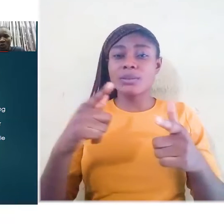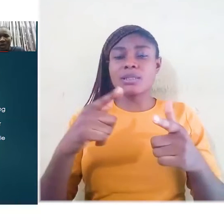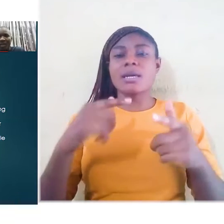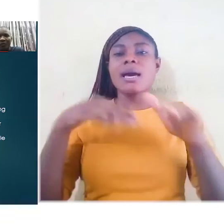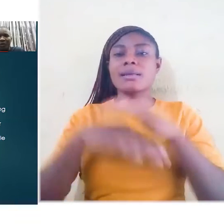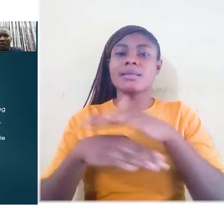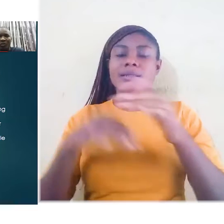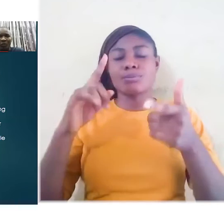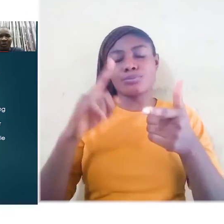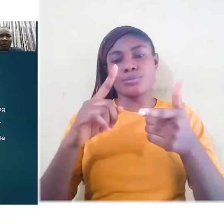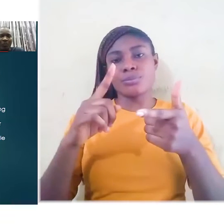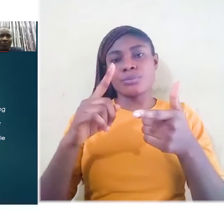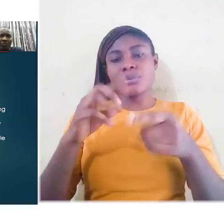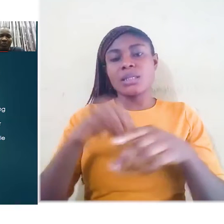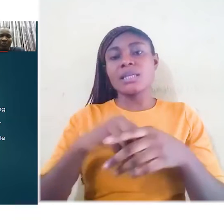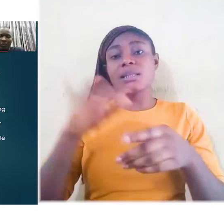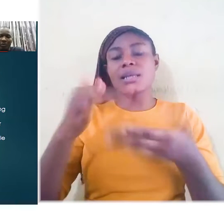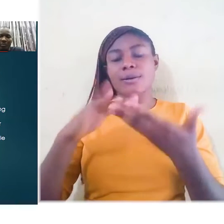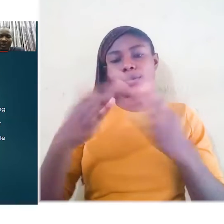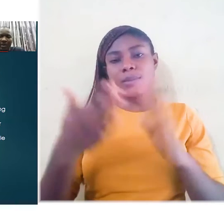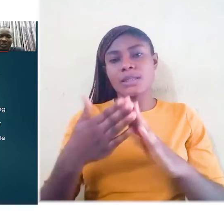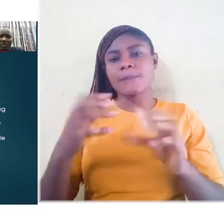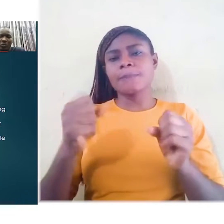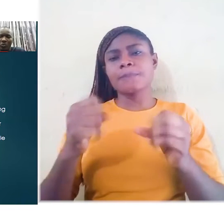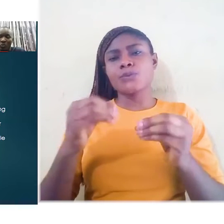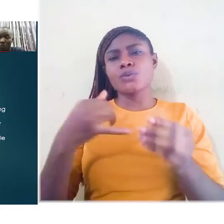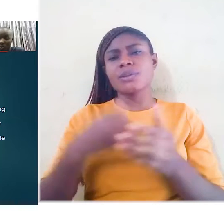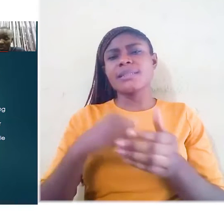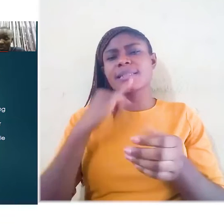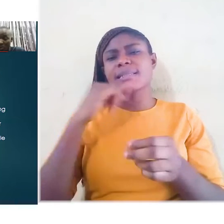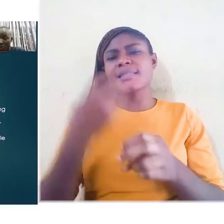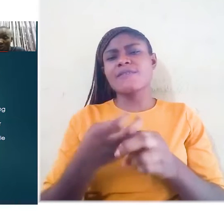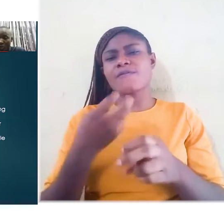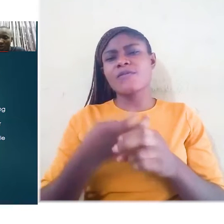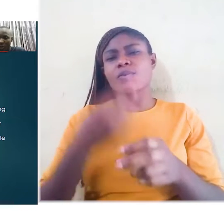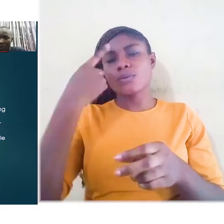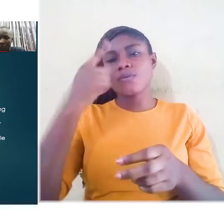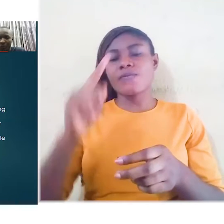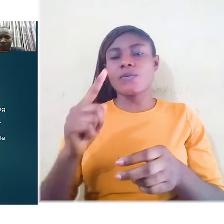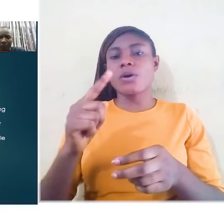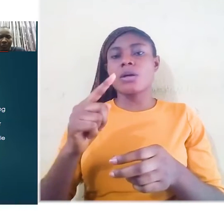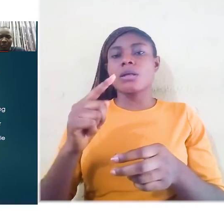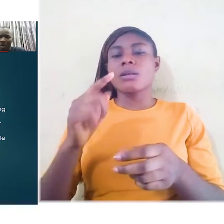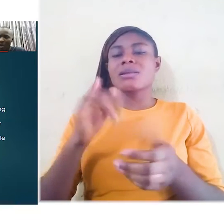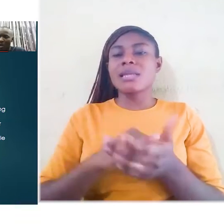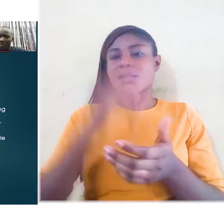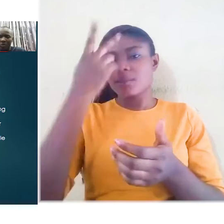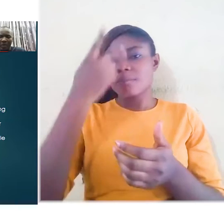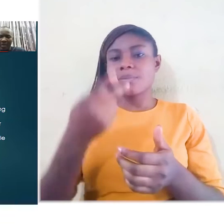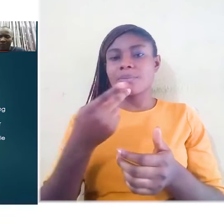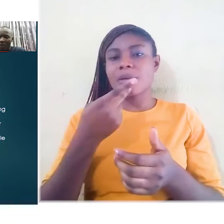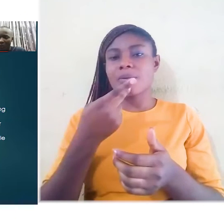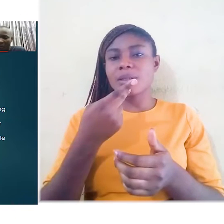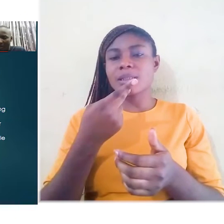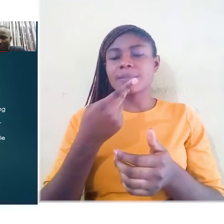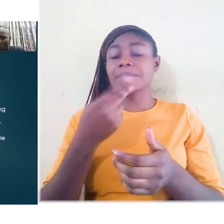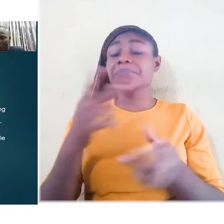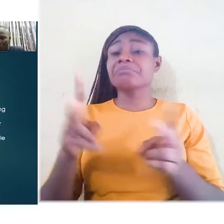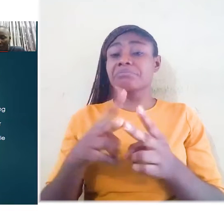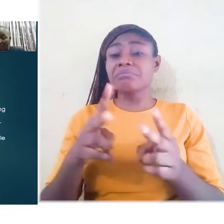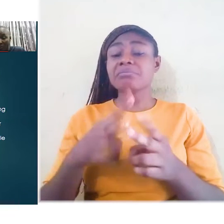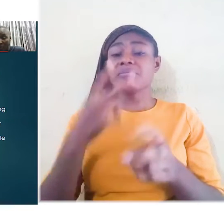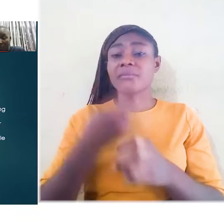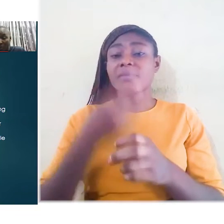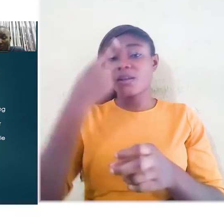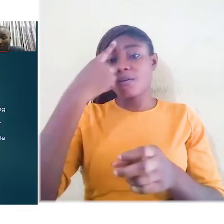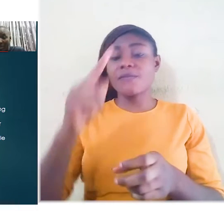So it's quite difficult for parents who in such situation, it's quite difficult for them to